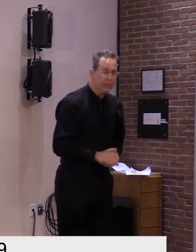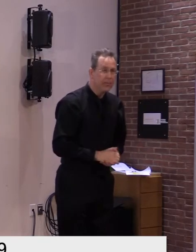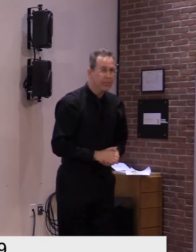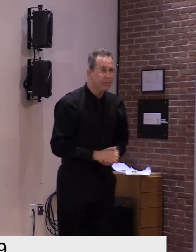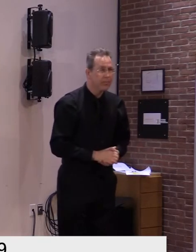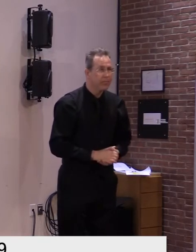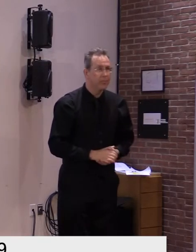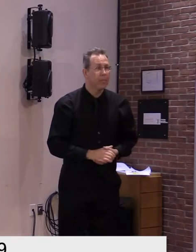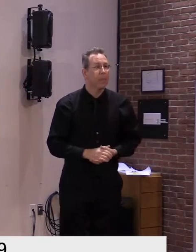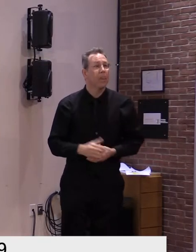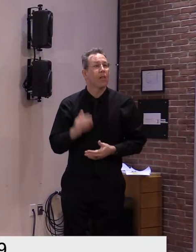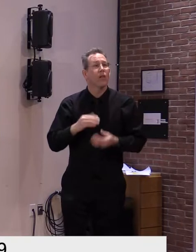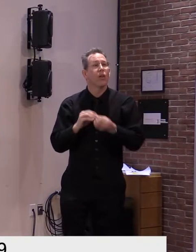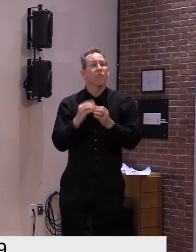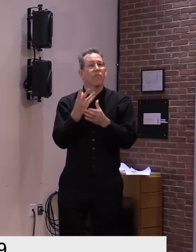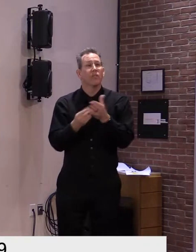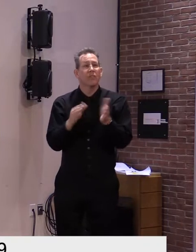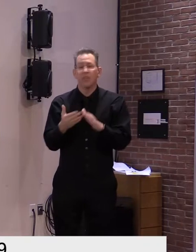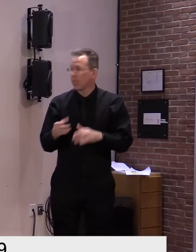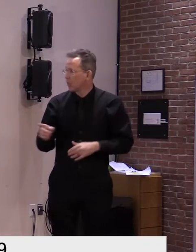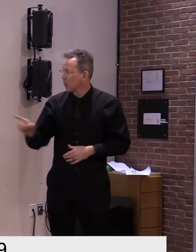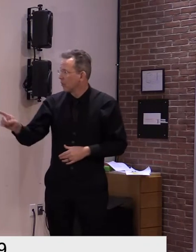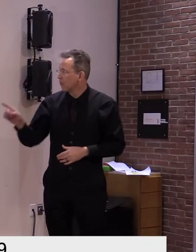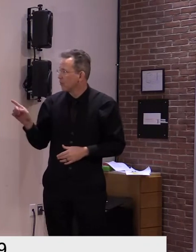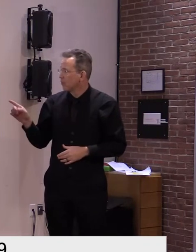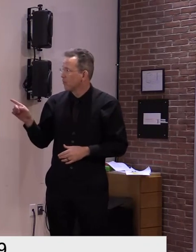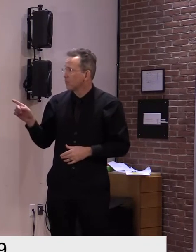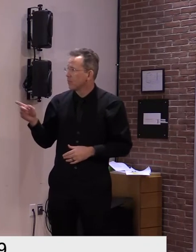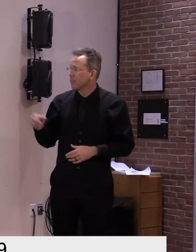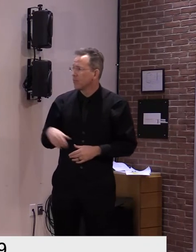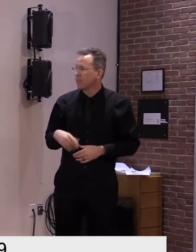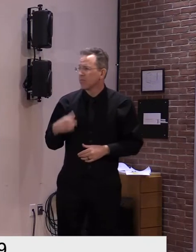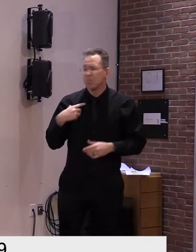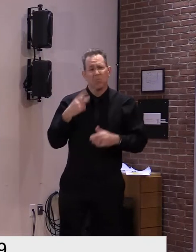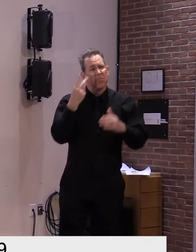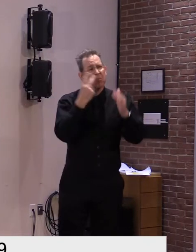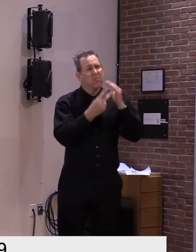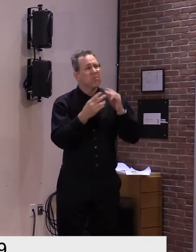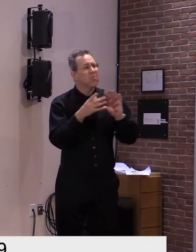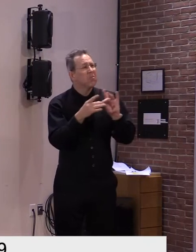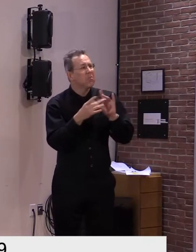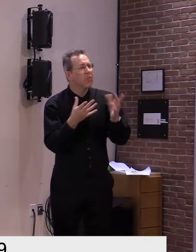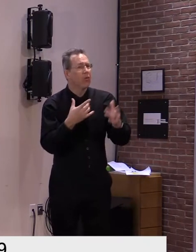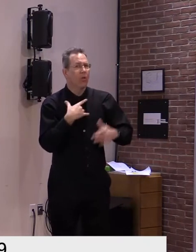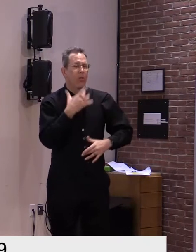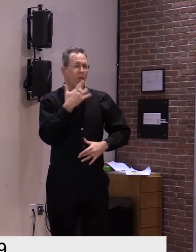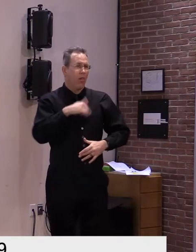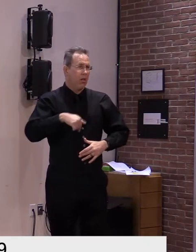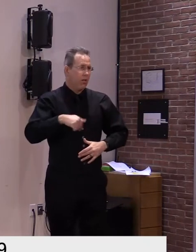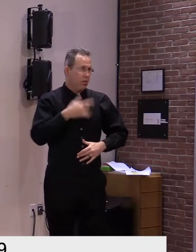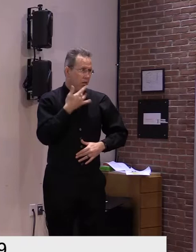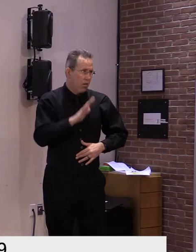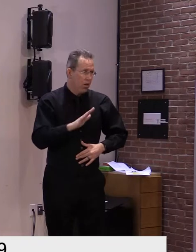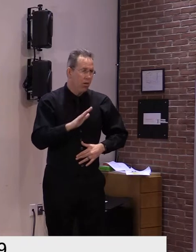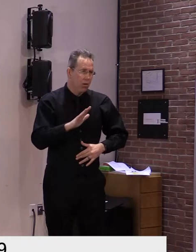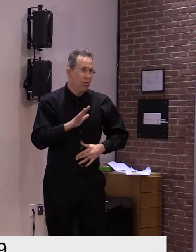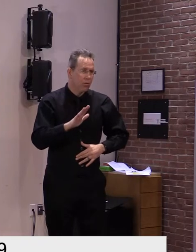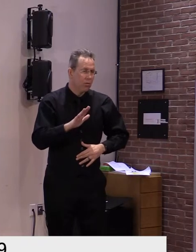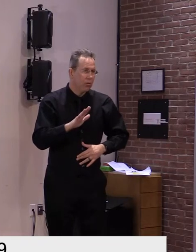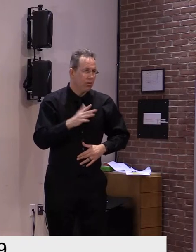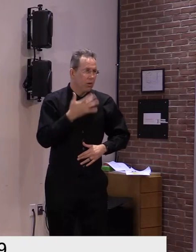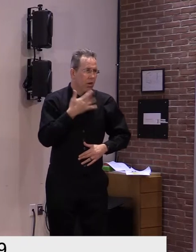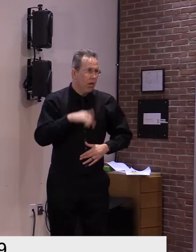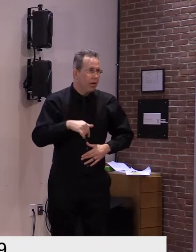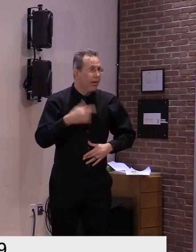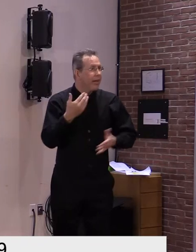death forecast, we are still fortunately seeing favorable indicators. As I mentioned, the number of cases at long-term